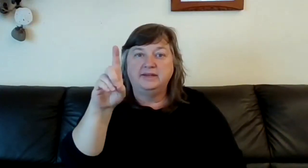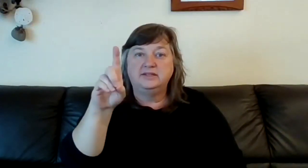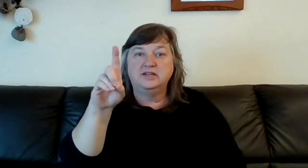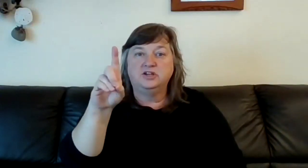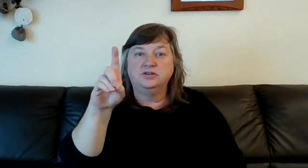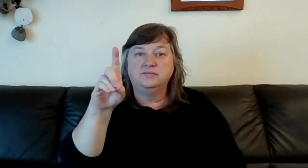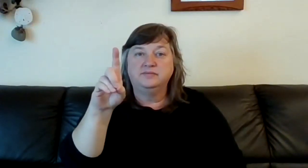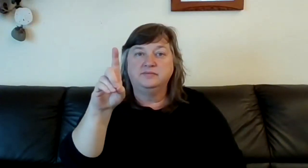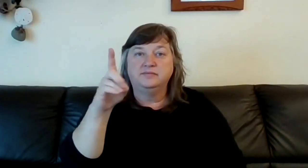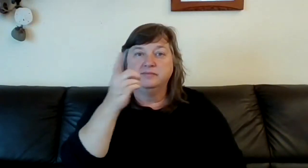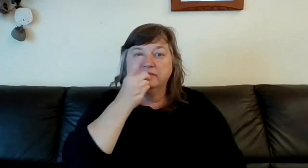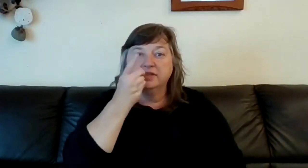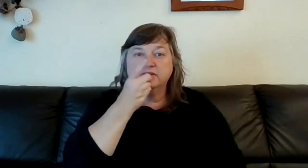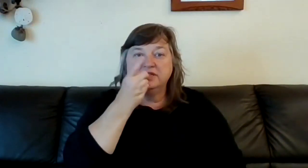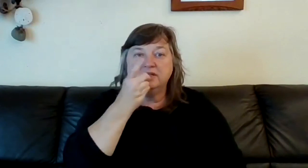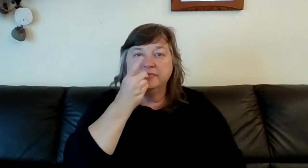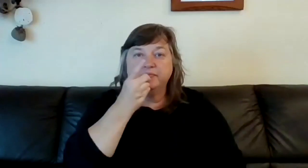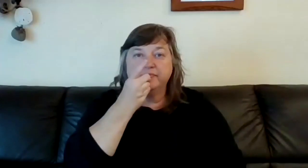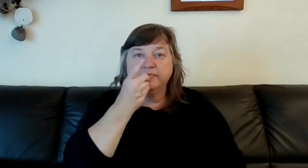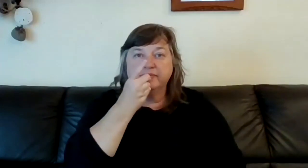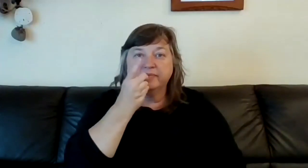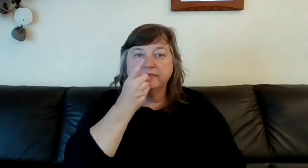And dinner is a D.